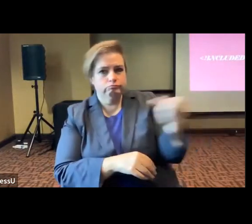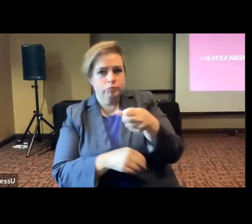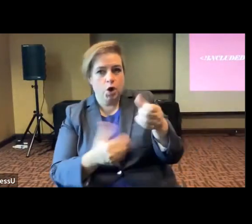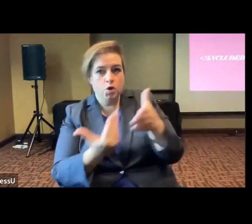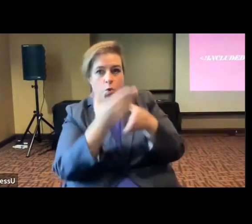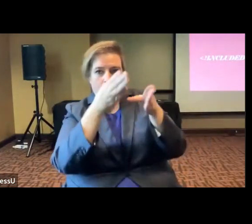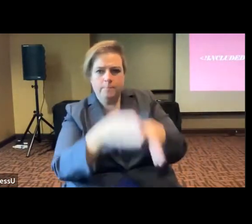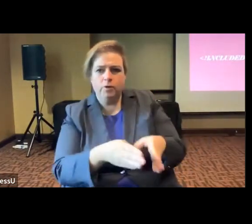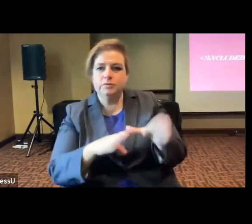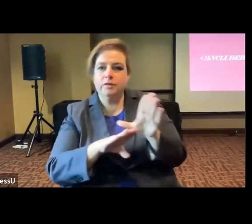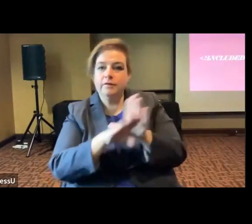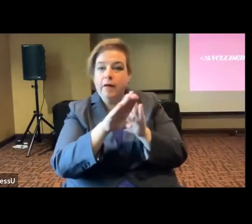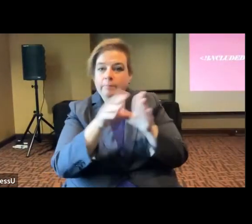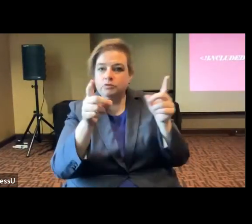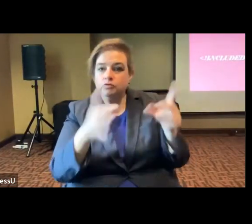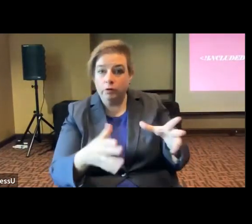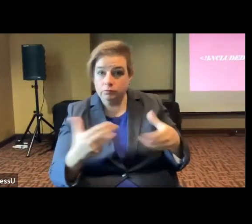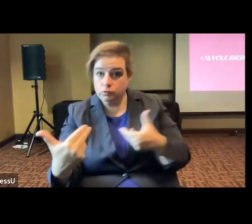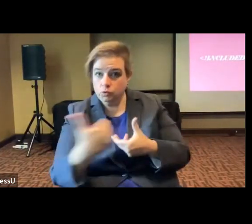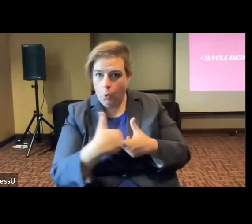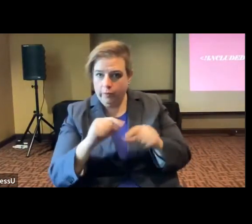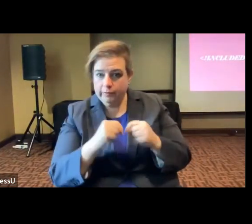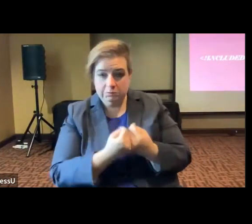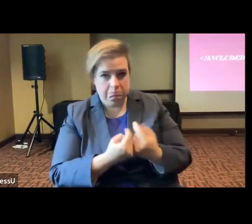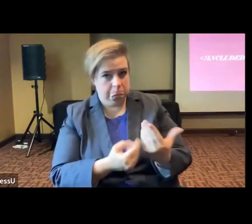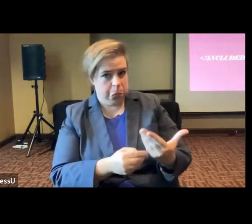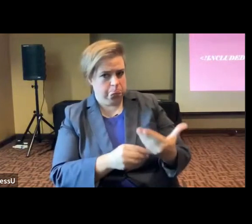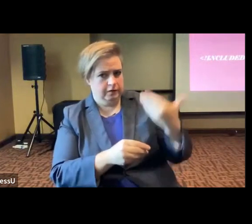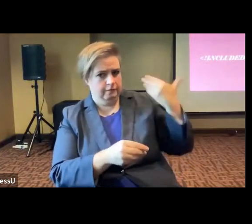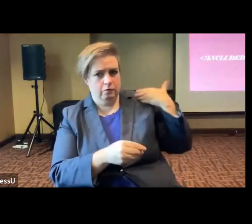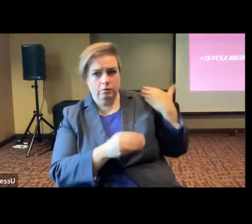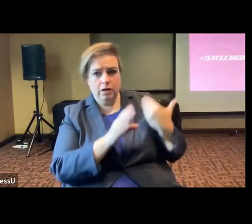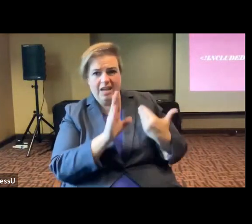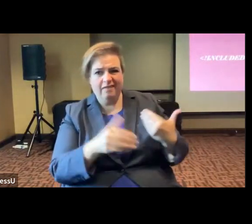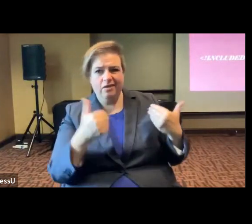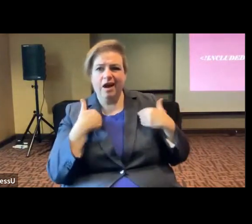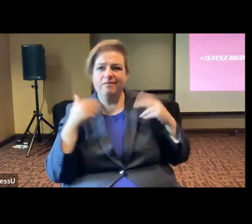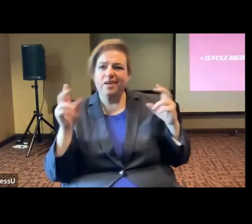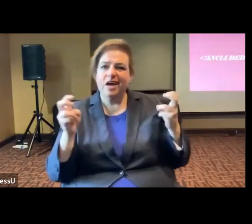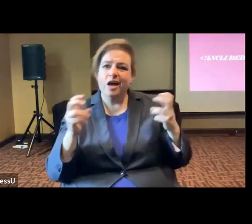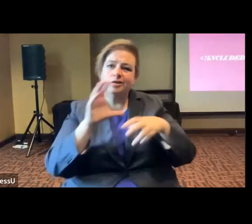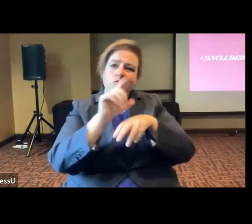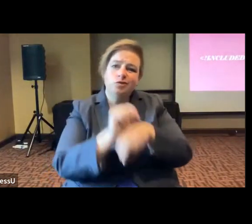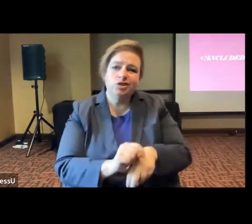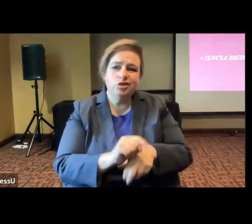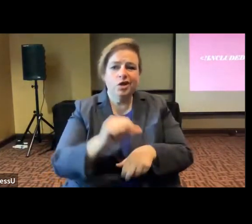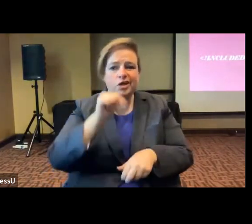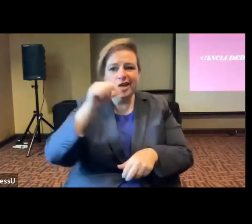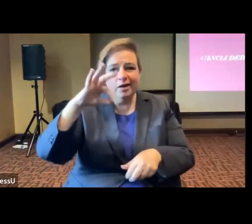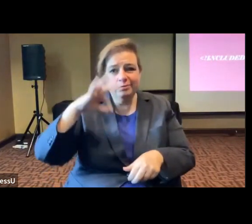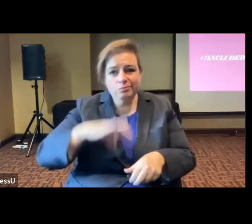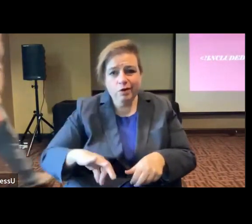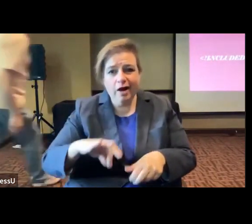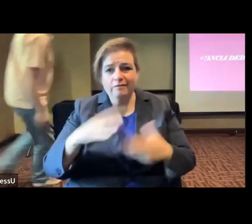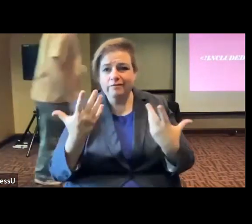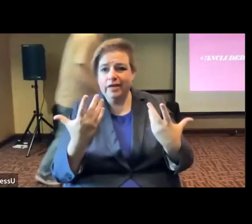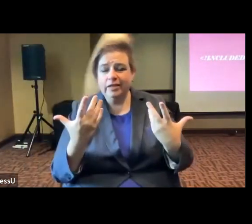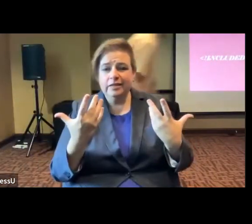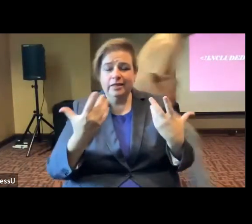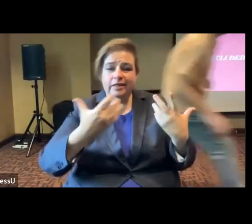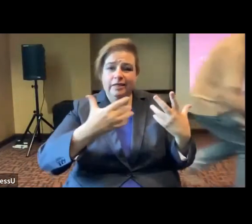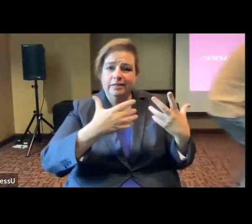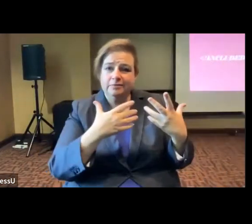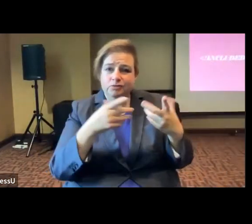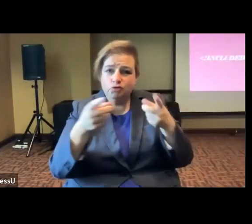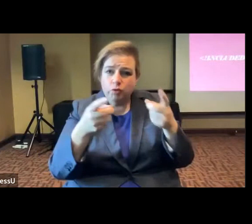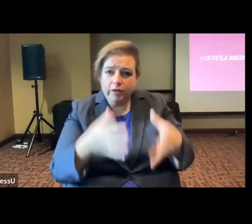who joined our team. And we haven't really ever had a traditional nonprofit development director, but Elizabeth Boyd went out and